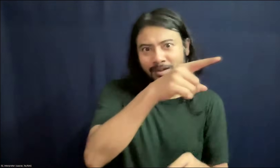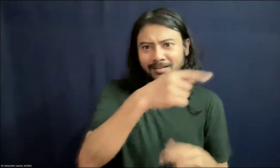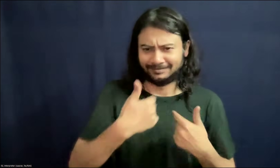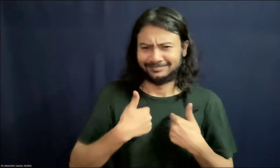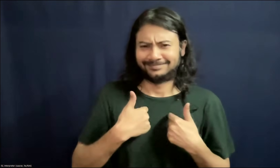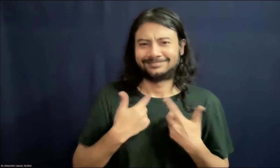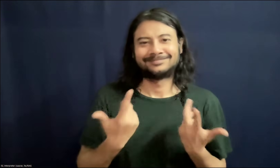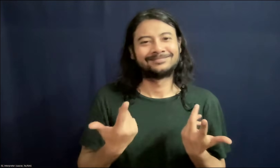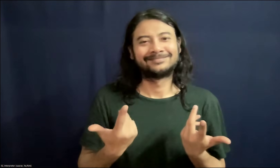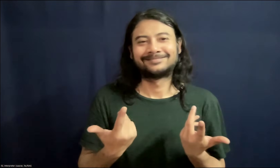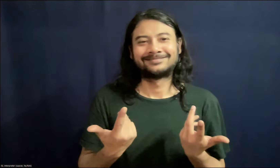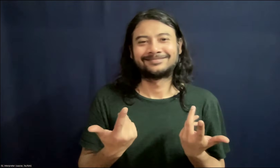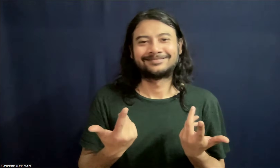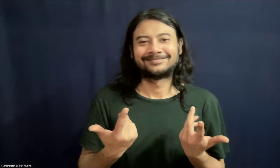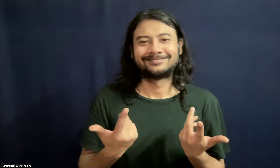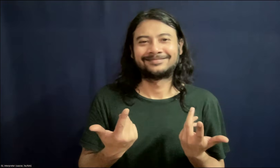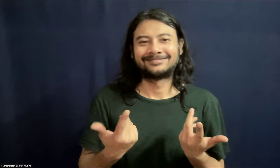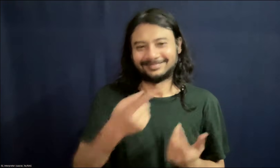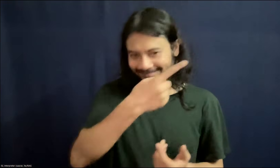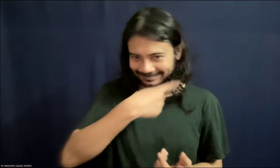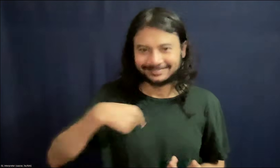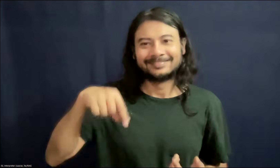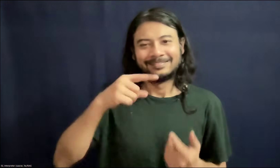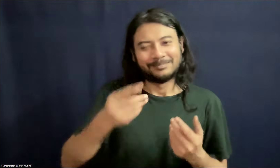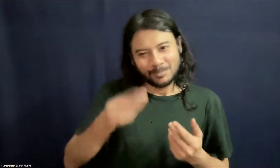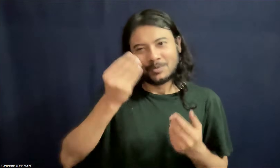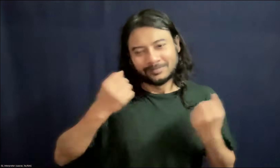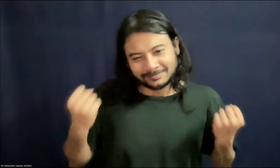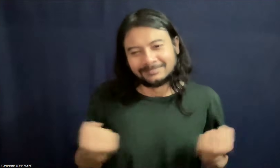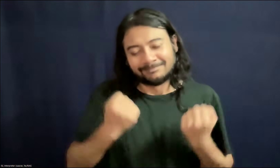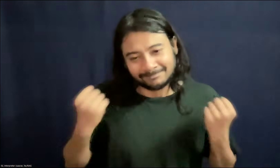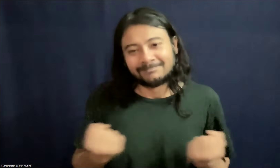that we also become sinless. We also don't have